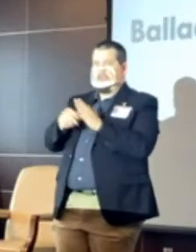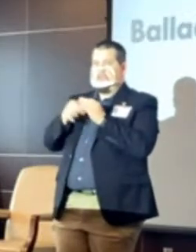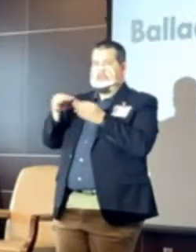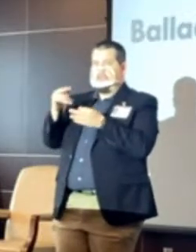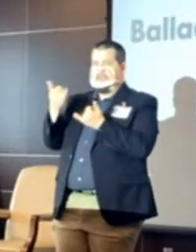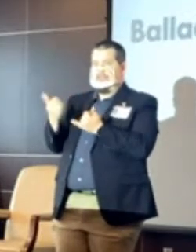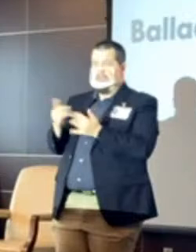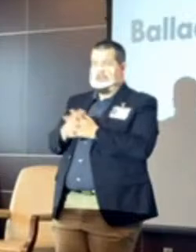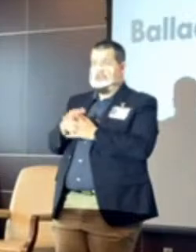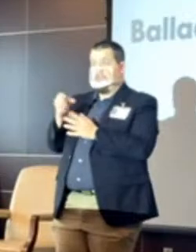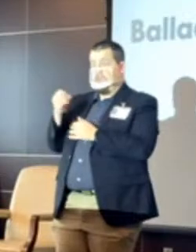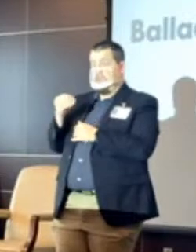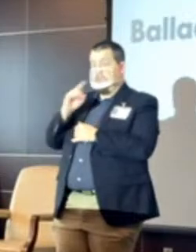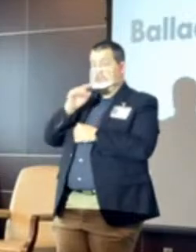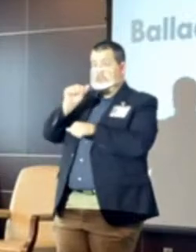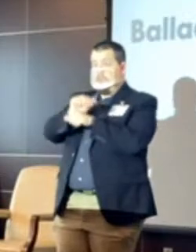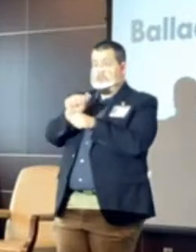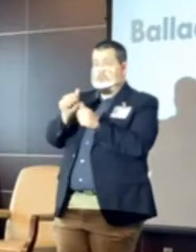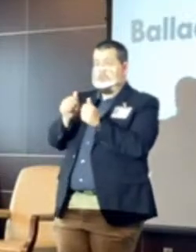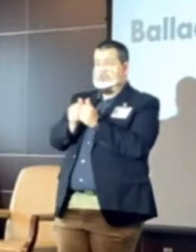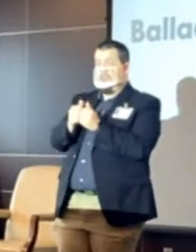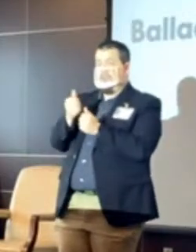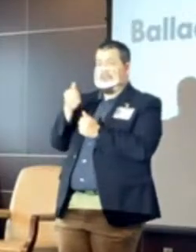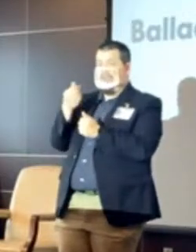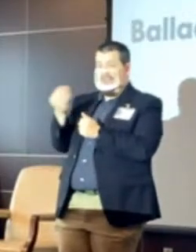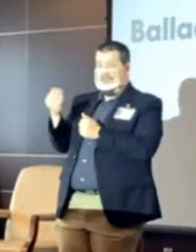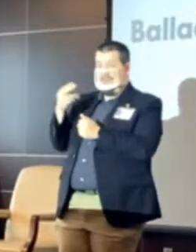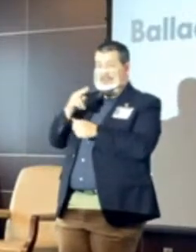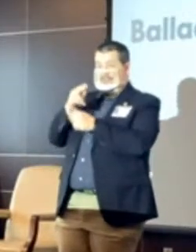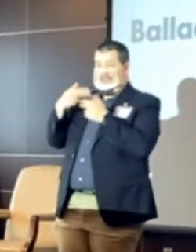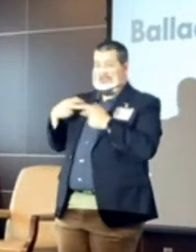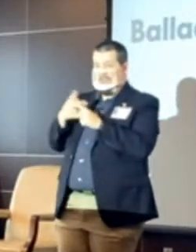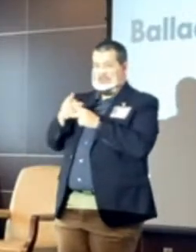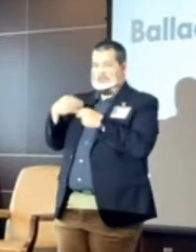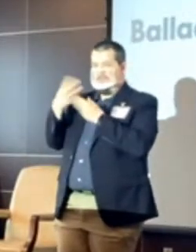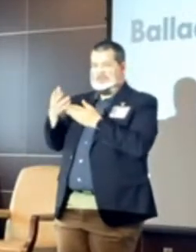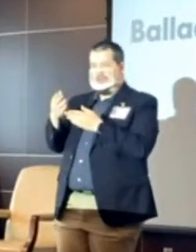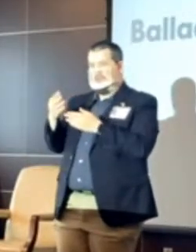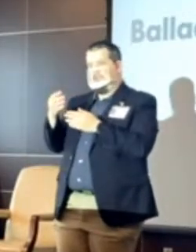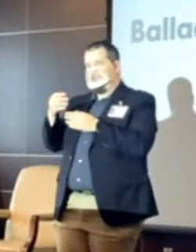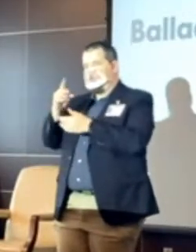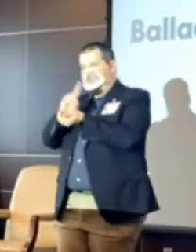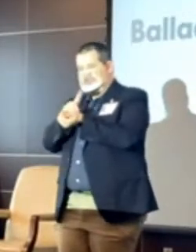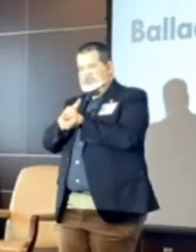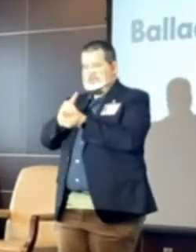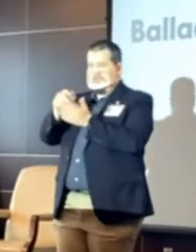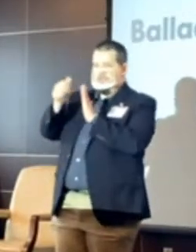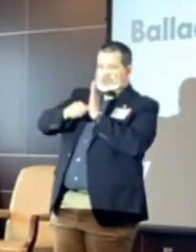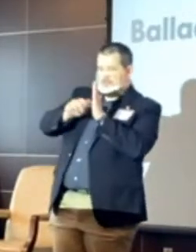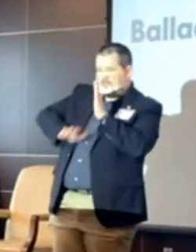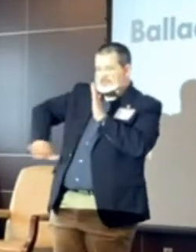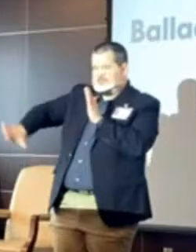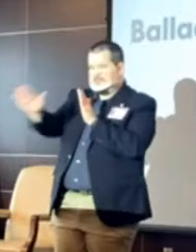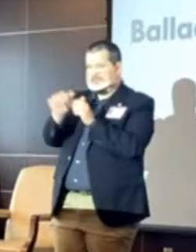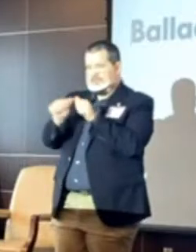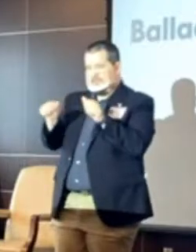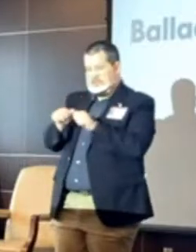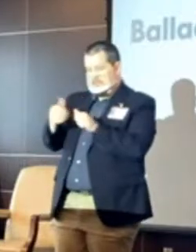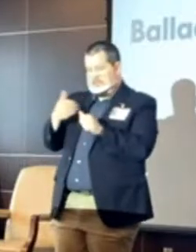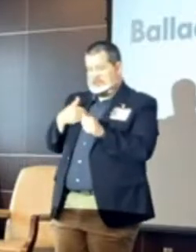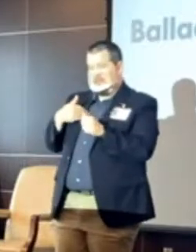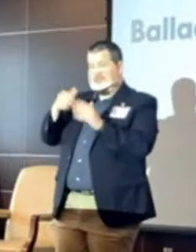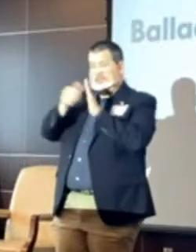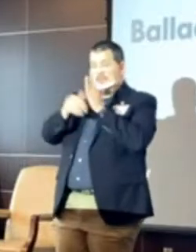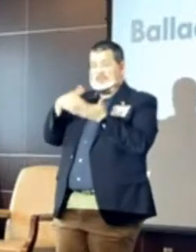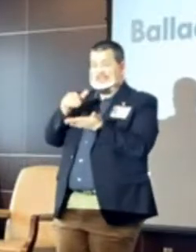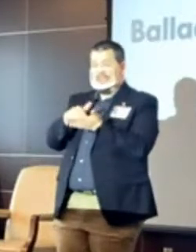time. So we work with several healthcare providers, physicians, surgeons across the region, and we have surgery centers